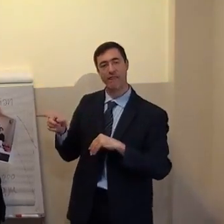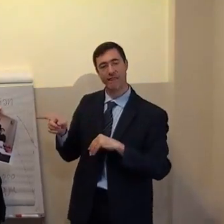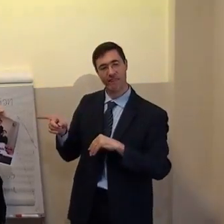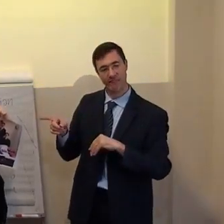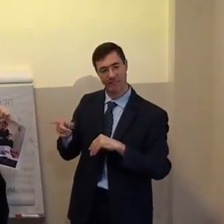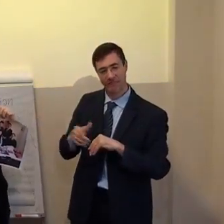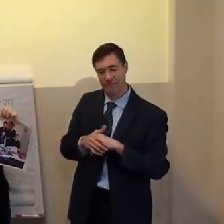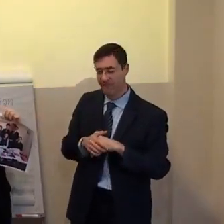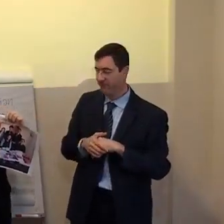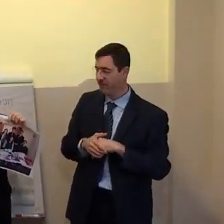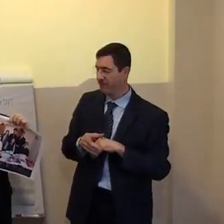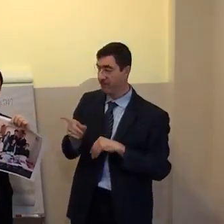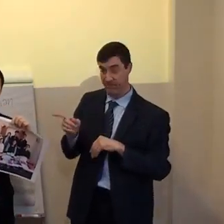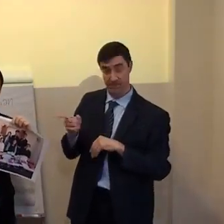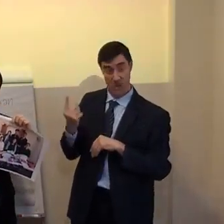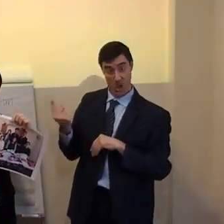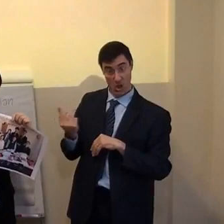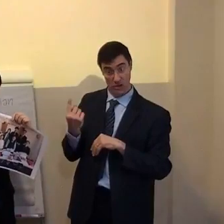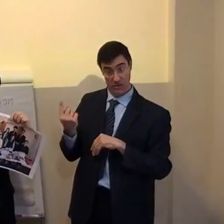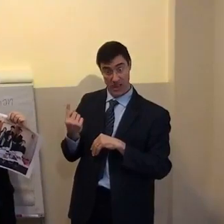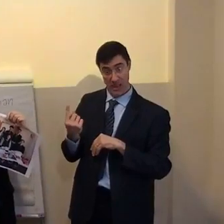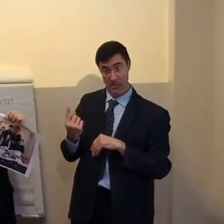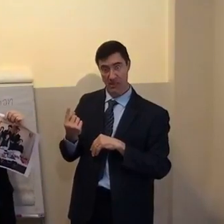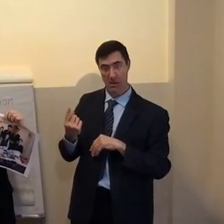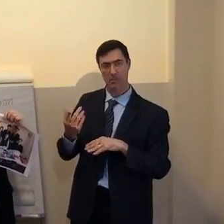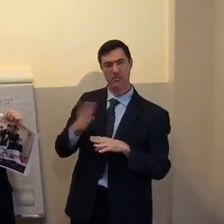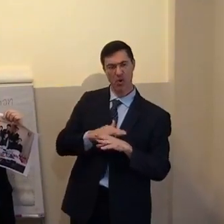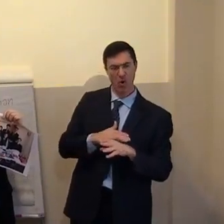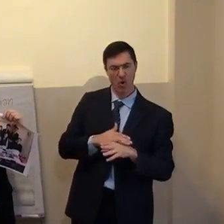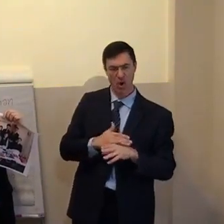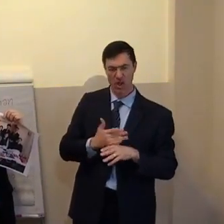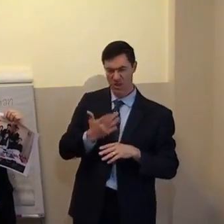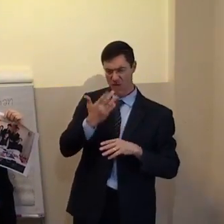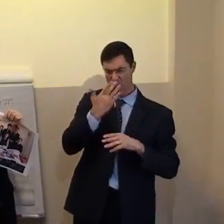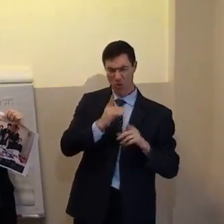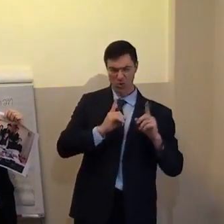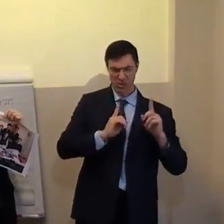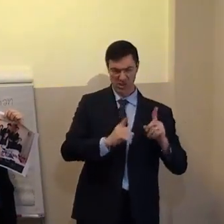The lady used to be in heretics. The wife.